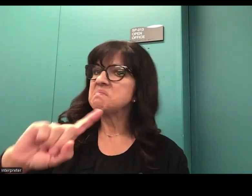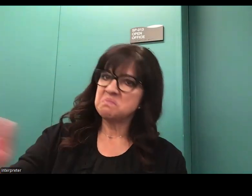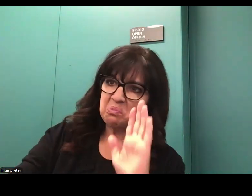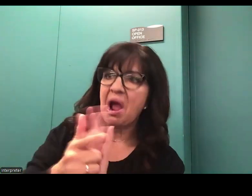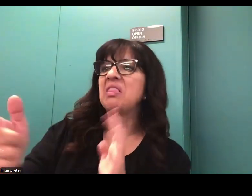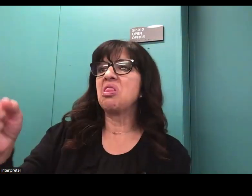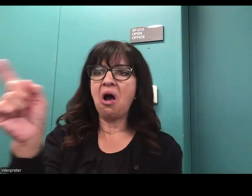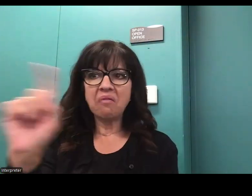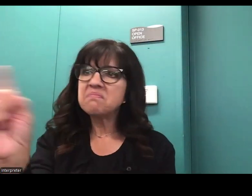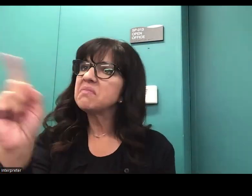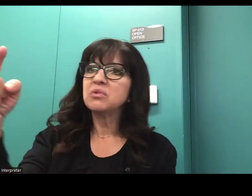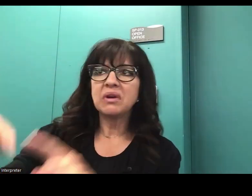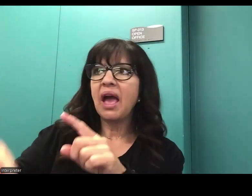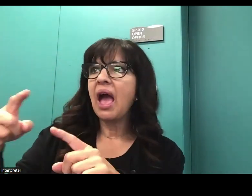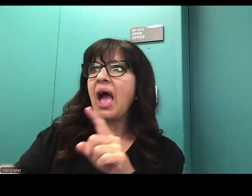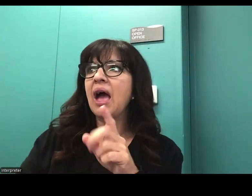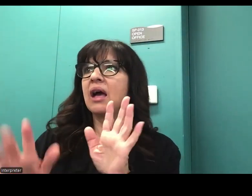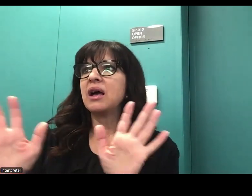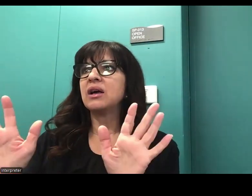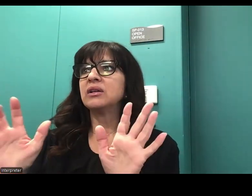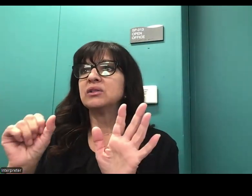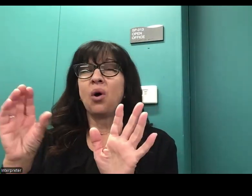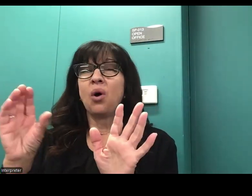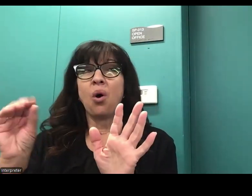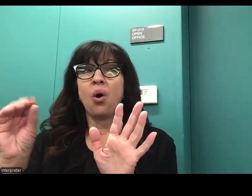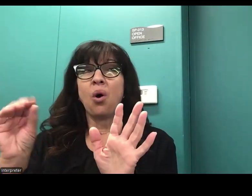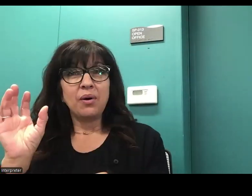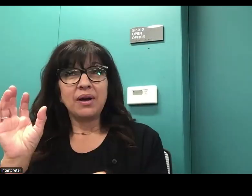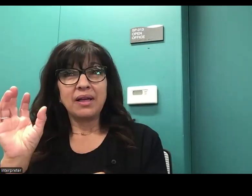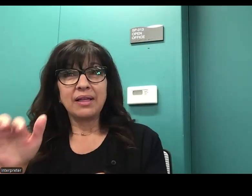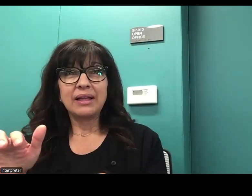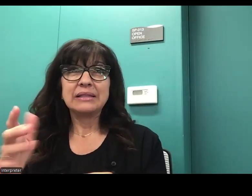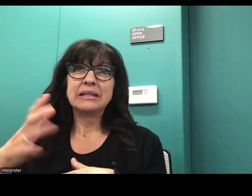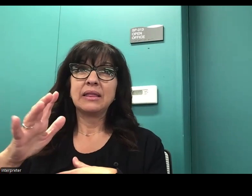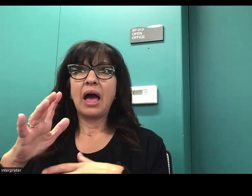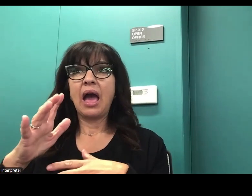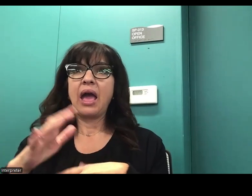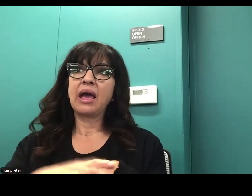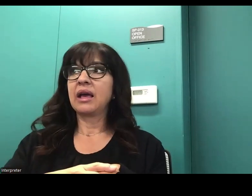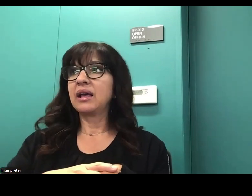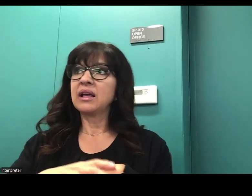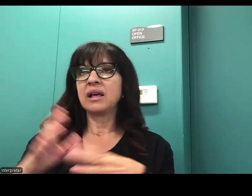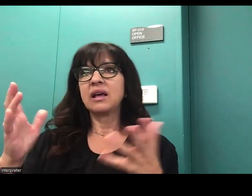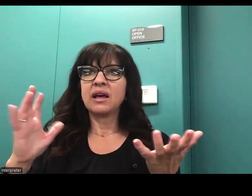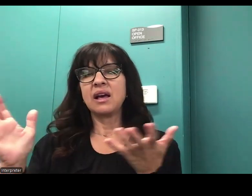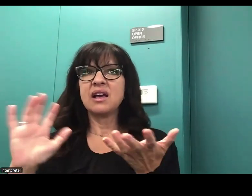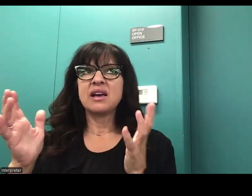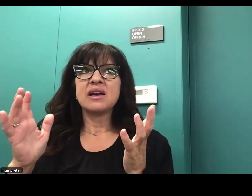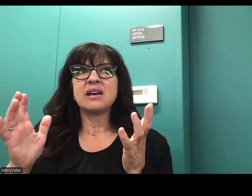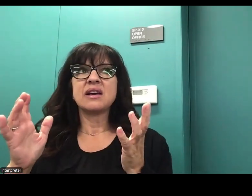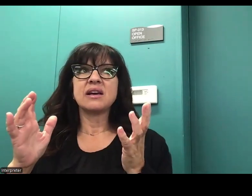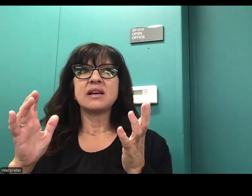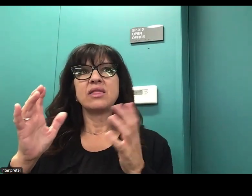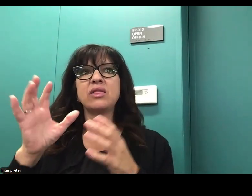law. You are, and this is where it's like the folk law, folk doctrine laws, whatever, that are in